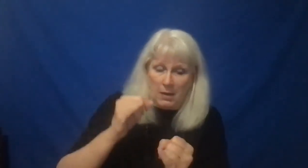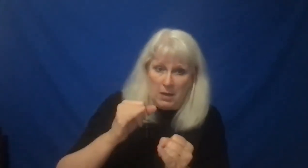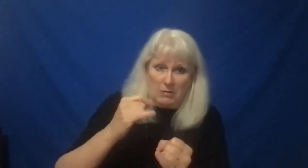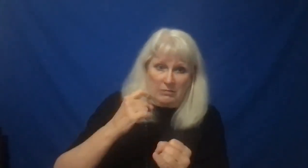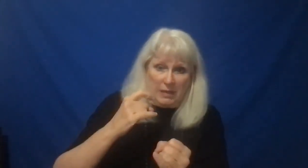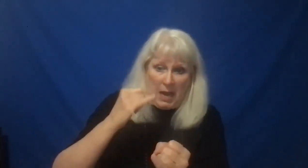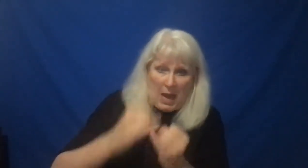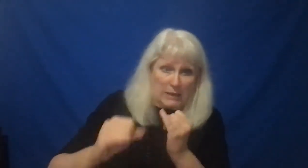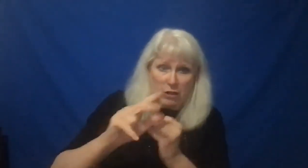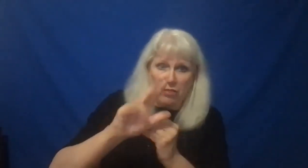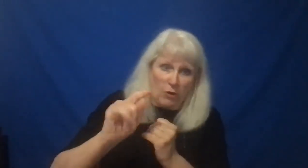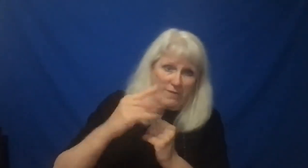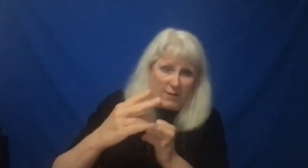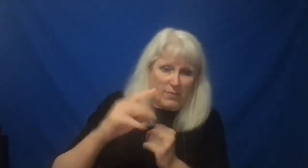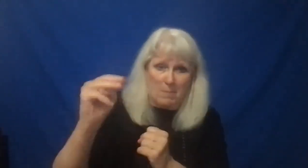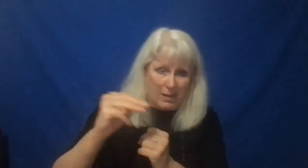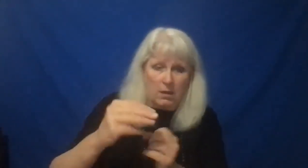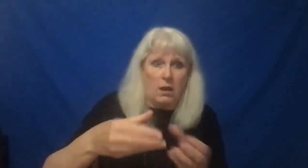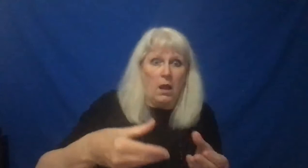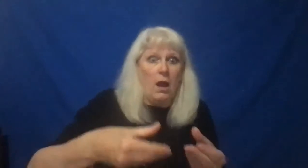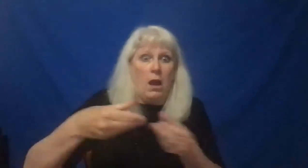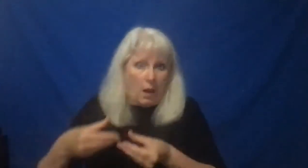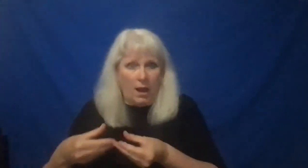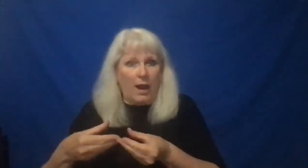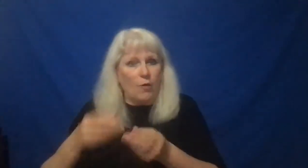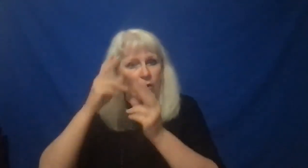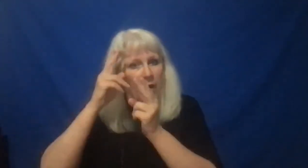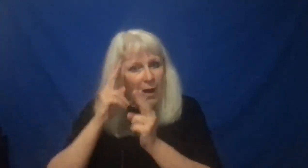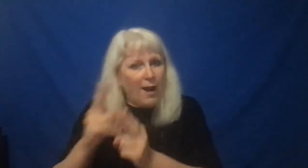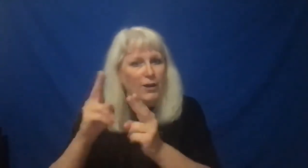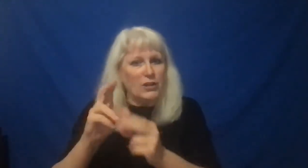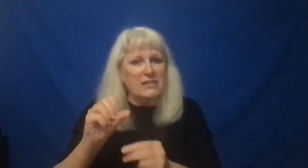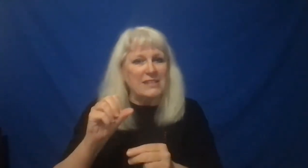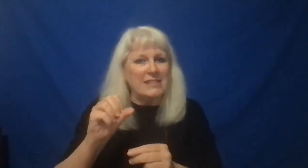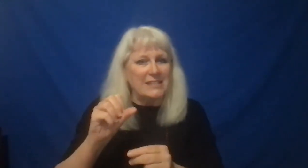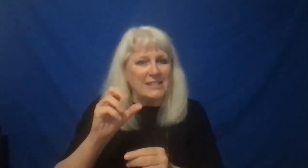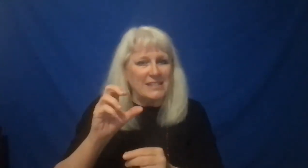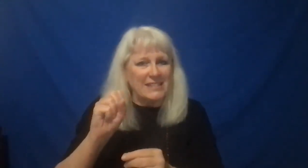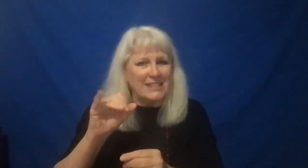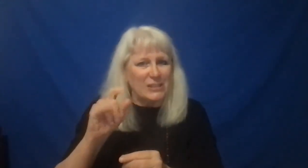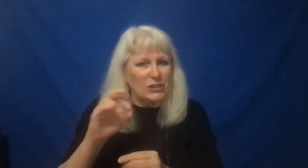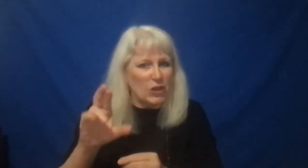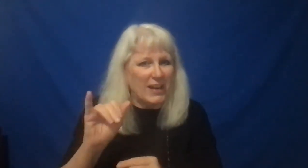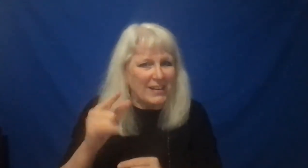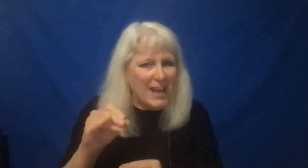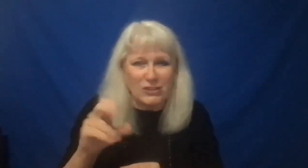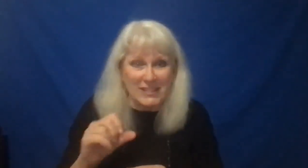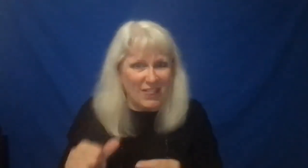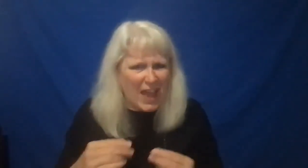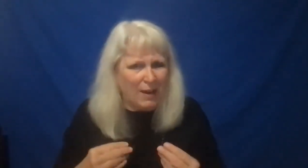in our community and the work that she did, collaborating with the founders of AA. That's, well, all we needed